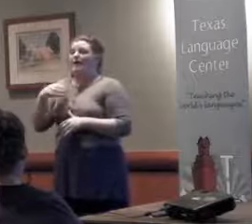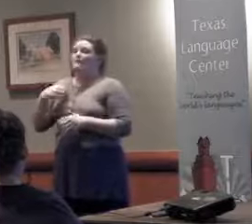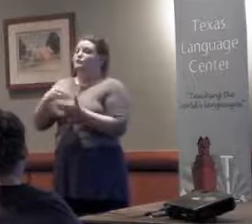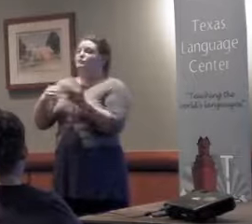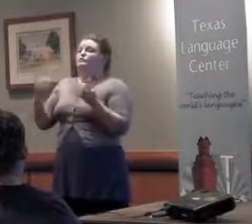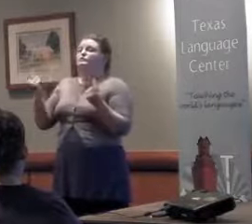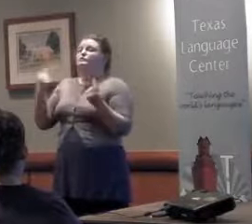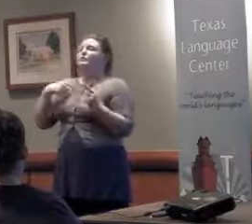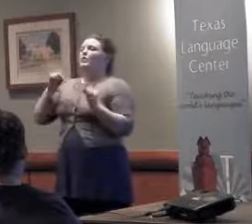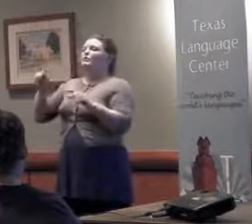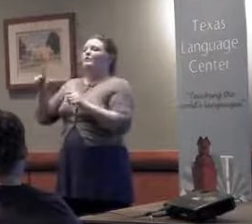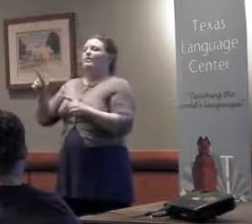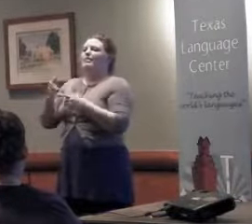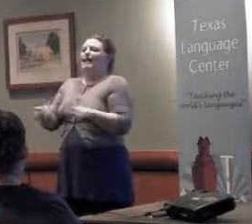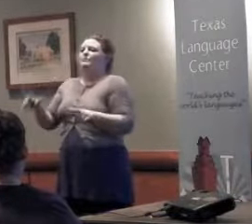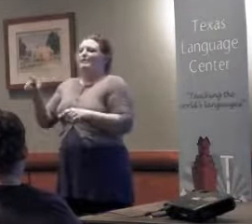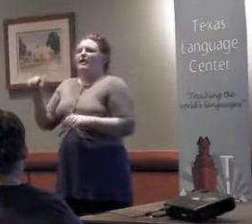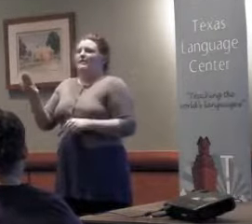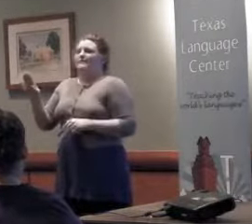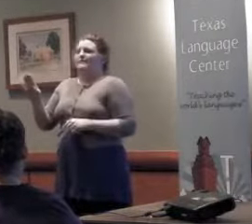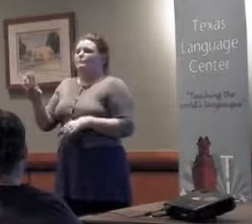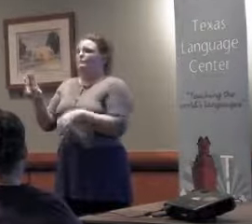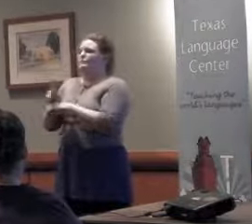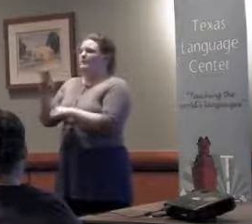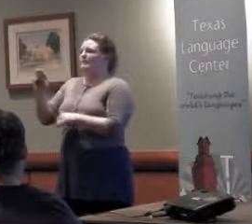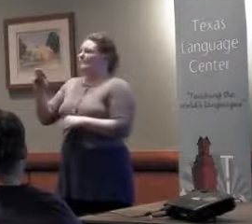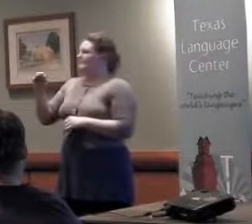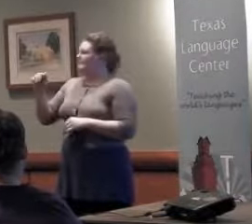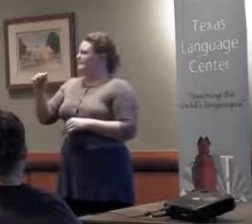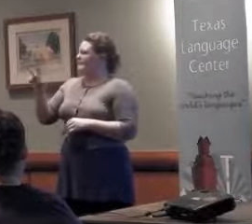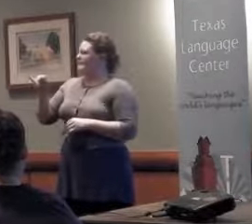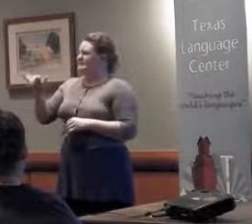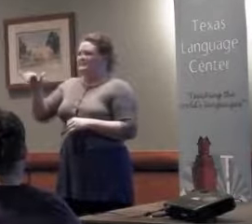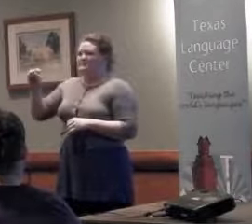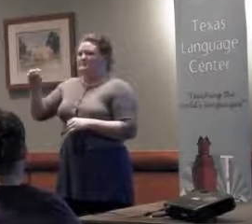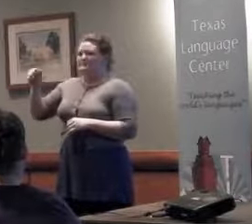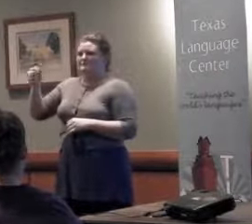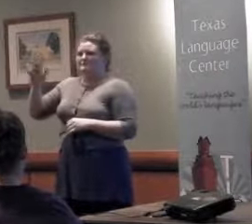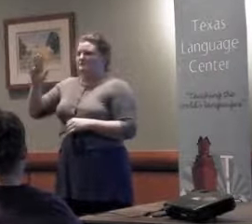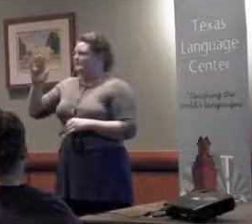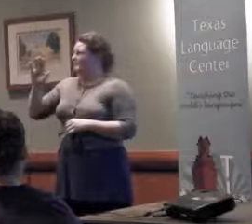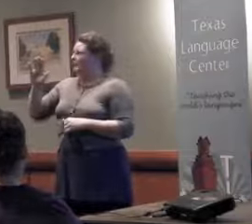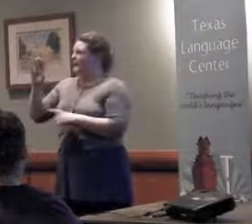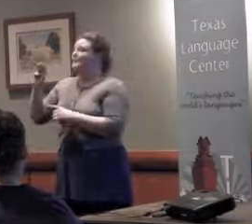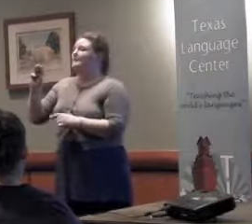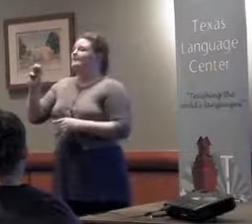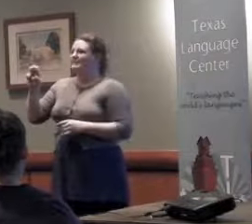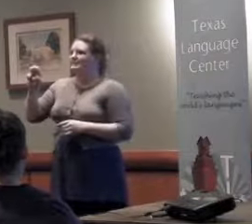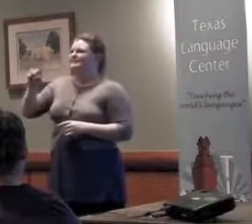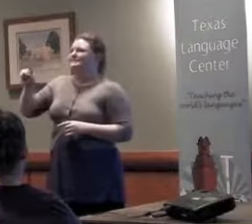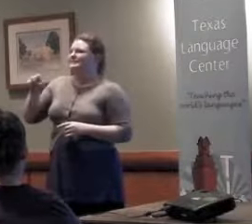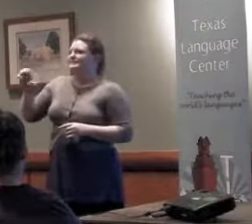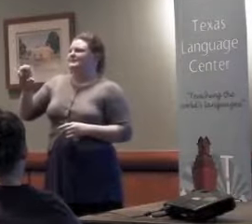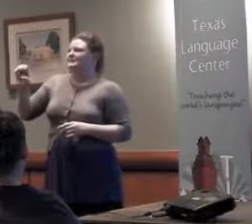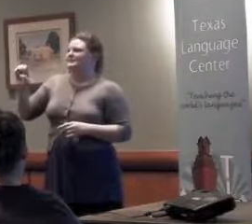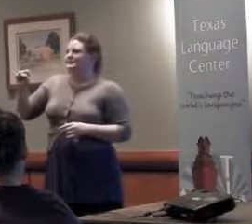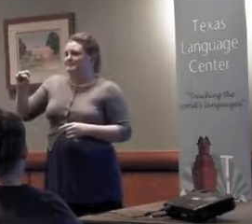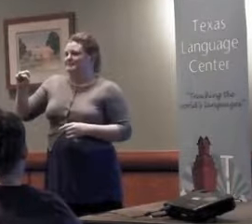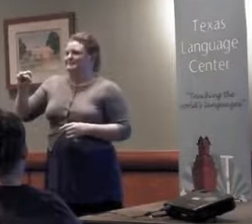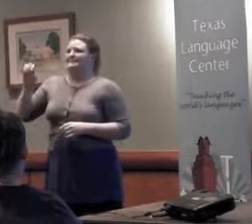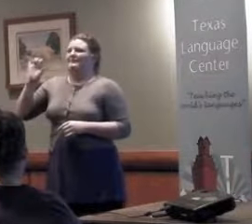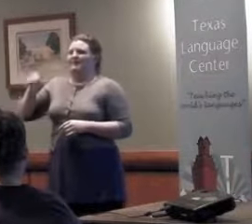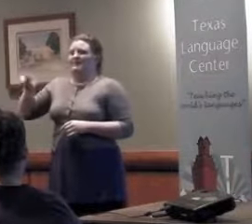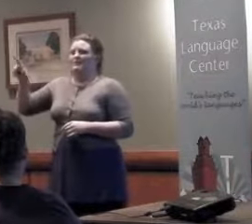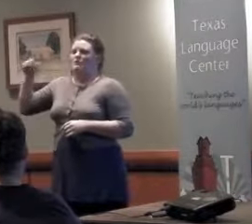go to a language lab, and we use MEZES quite often for our students to, it's MEZES, one of